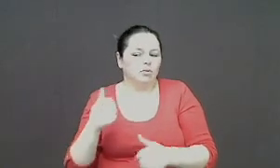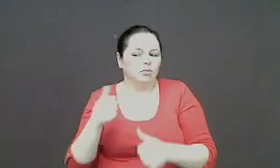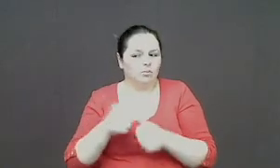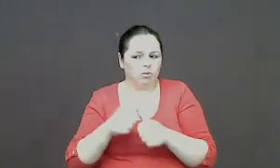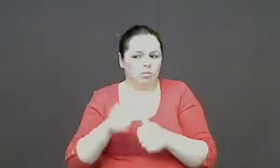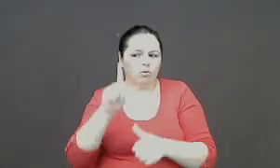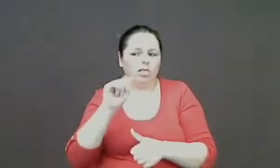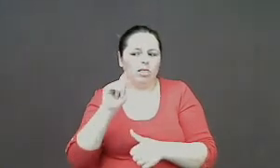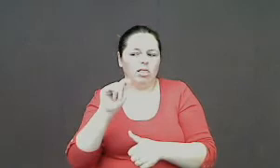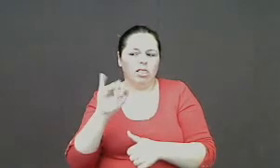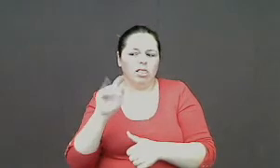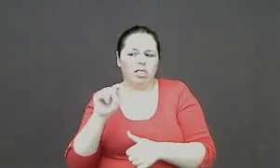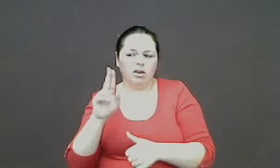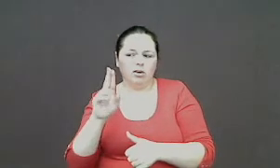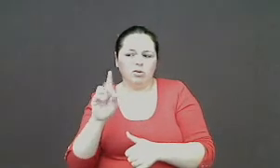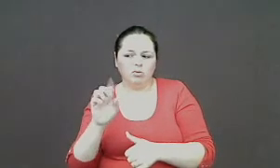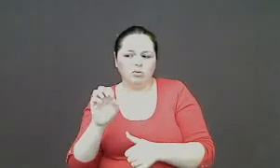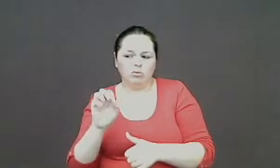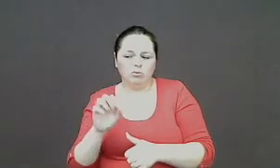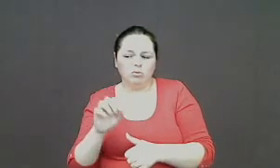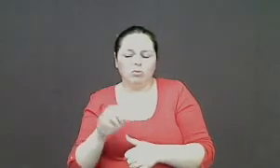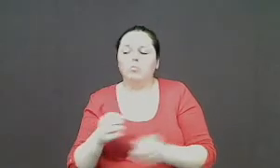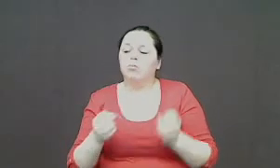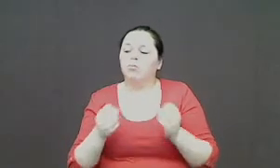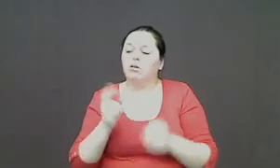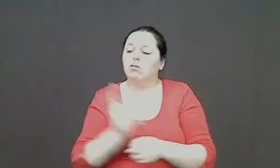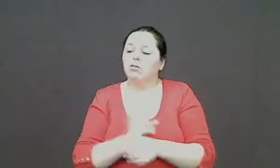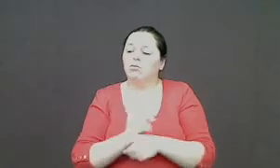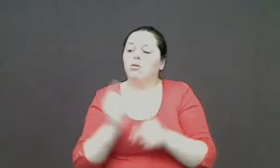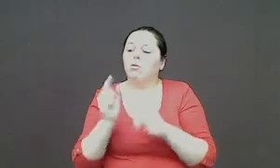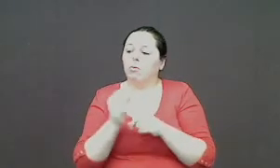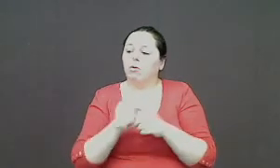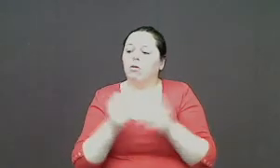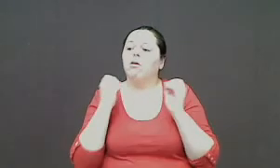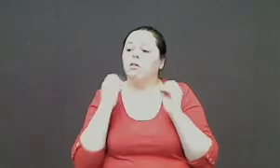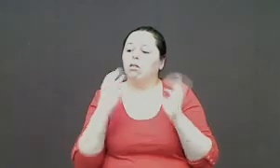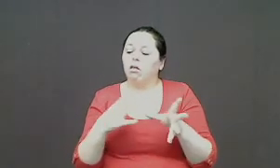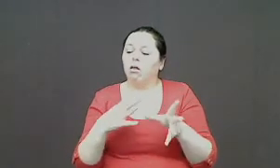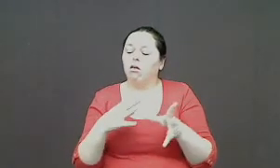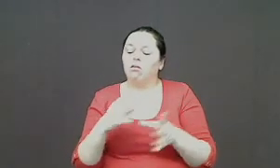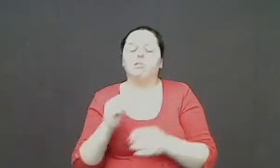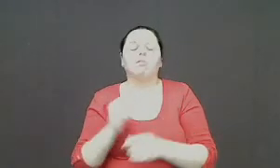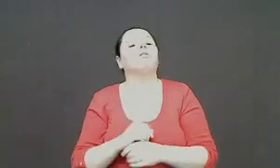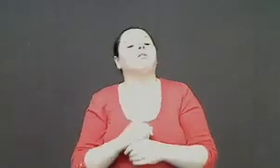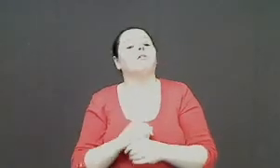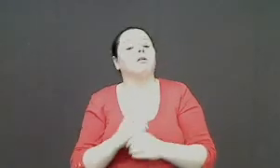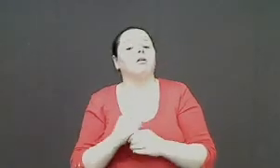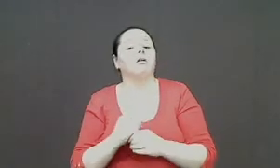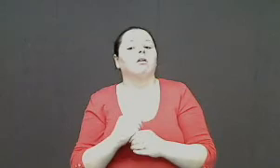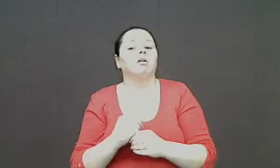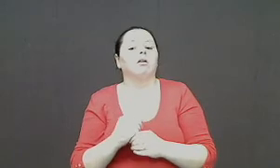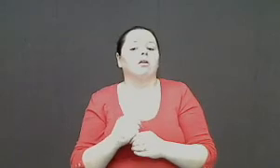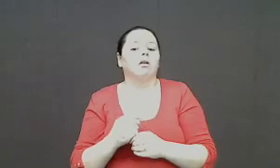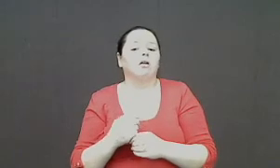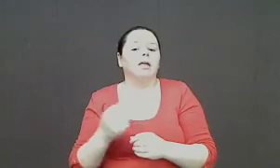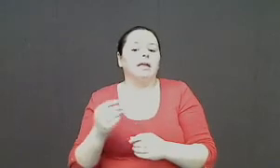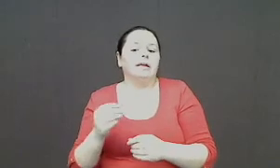Latitude is one of the very basic locational references for looking at things on the Earth's surface.